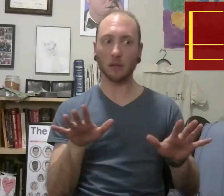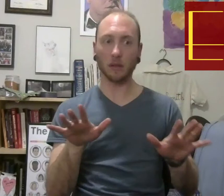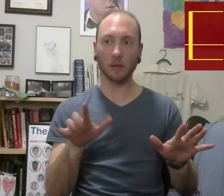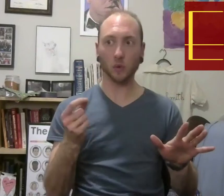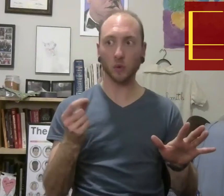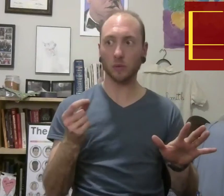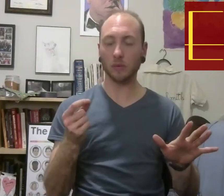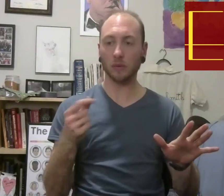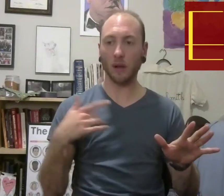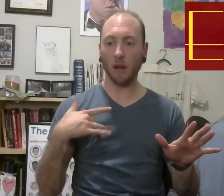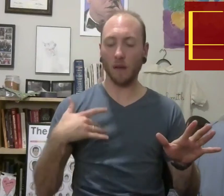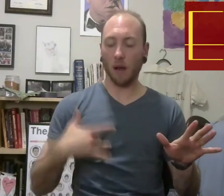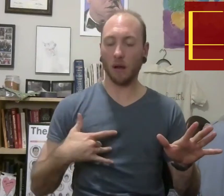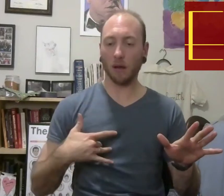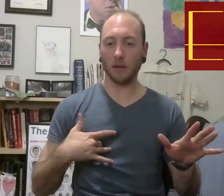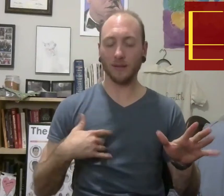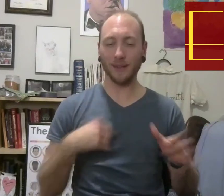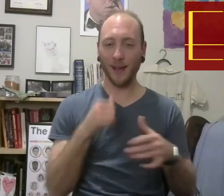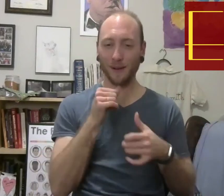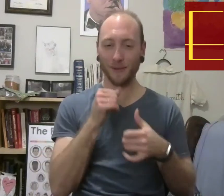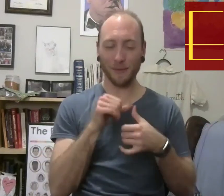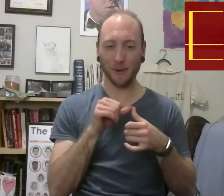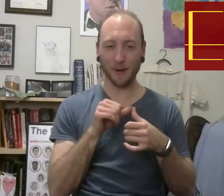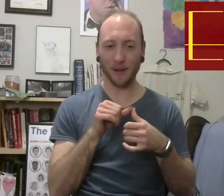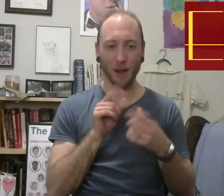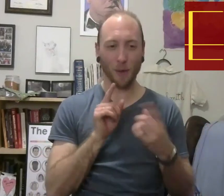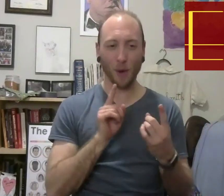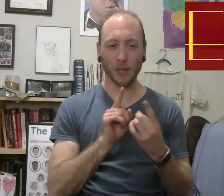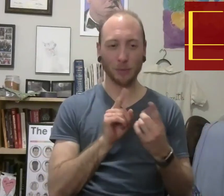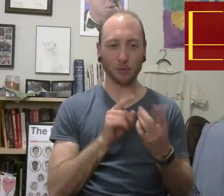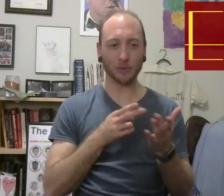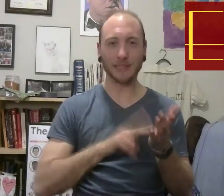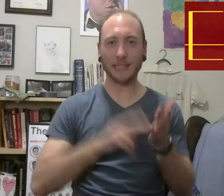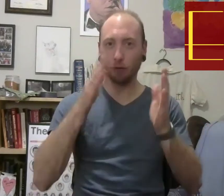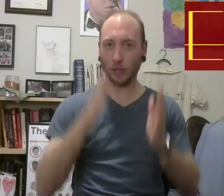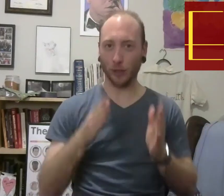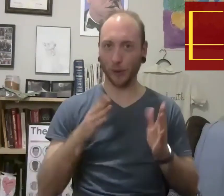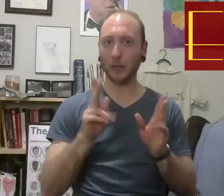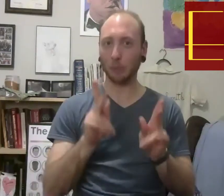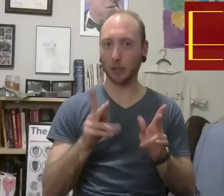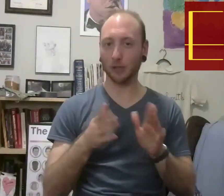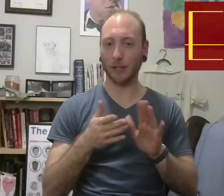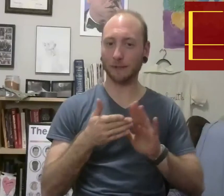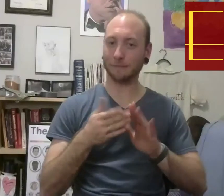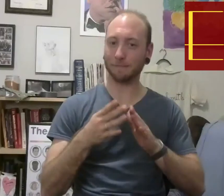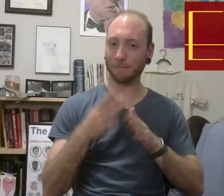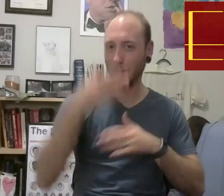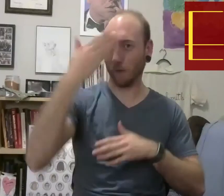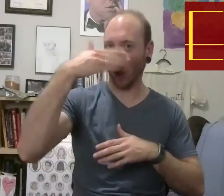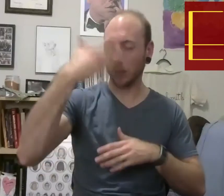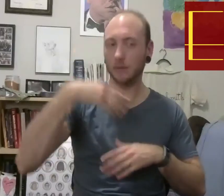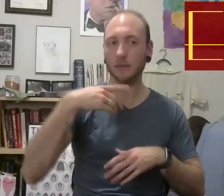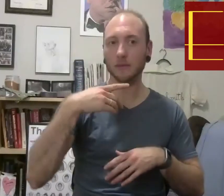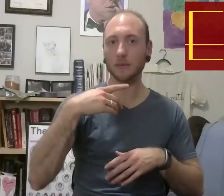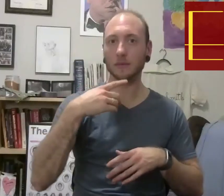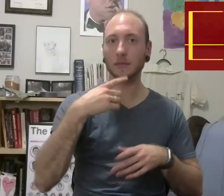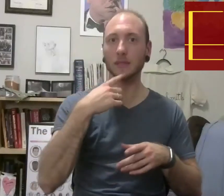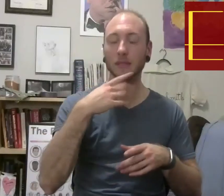can't remember if I walked up to the secretary or he walked up to me, but he was like, "Do you think you have a problem with alcohol?" And I was like, "Yes,